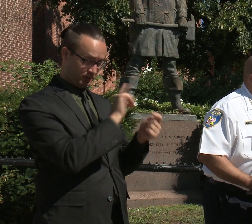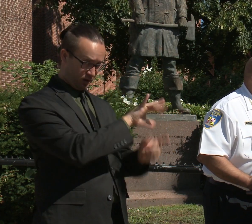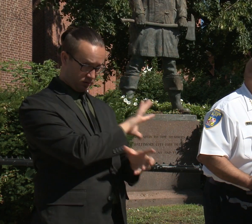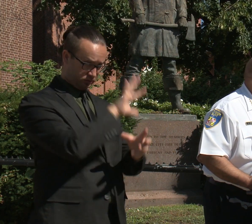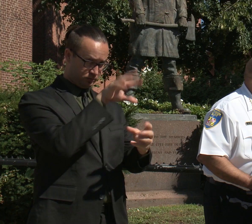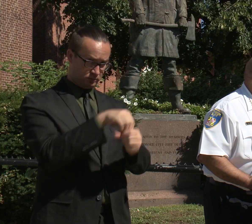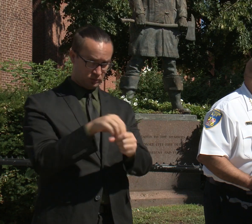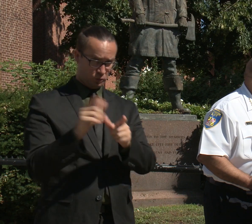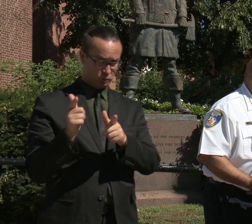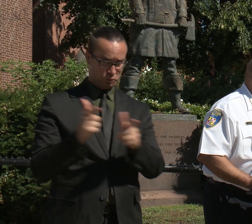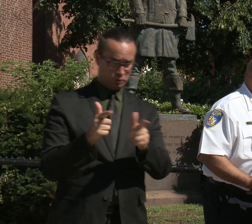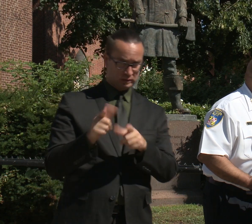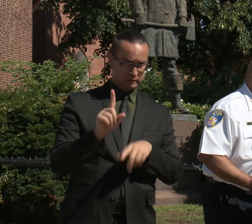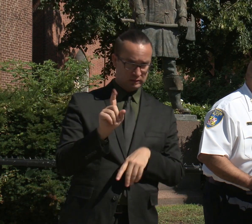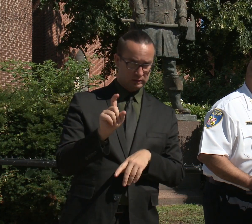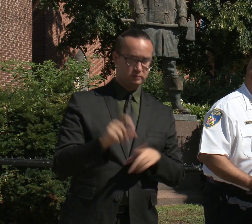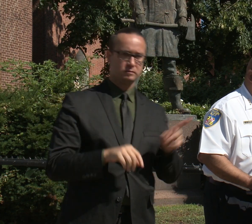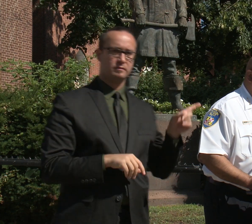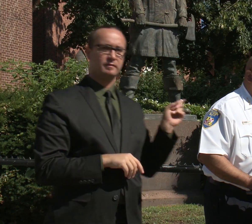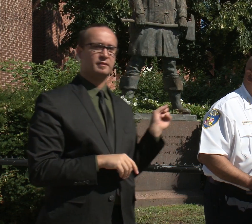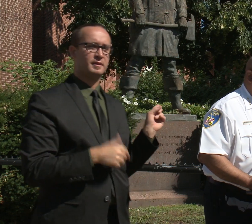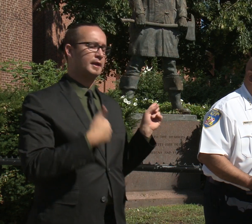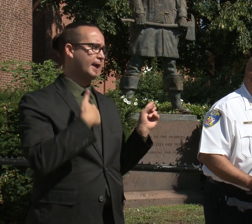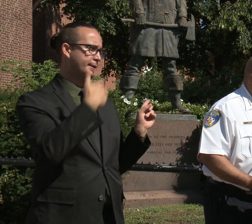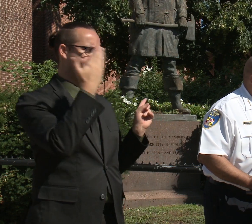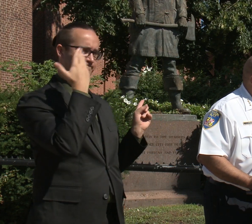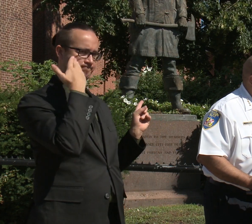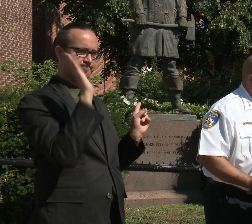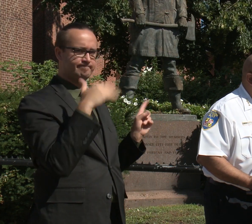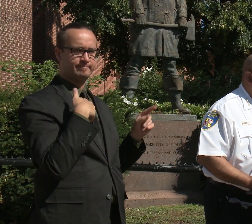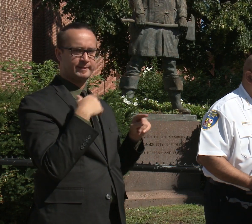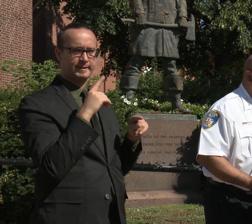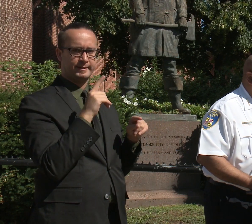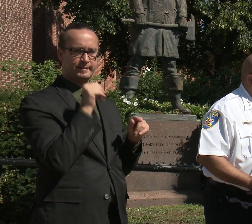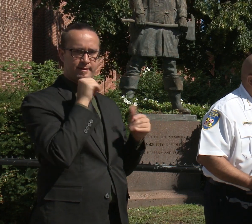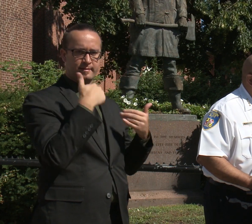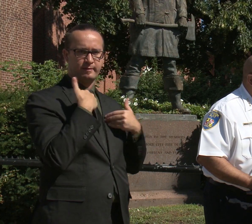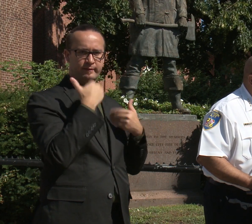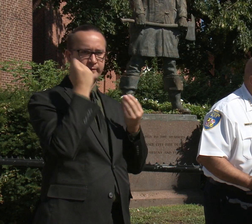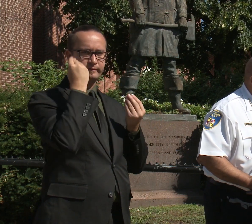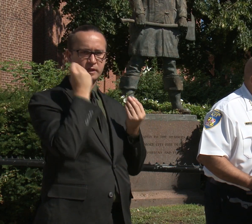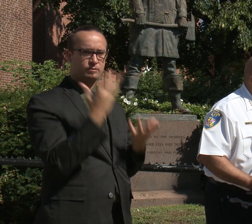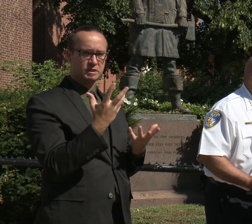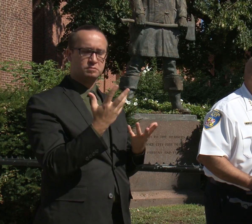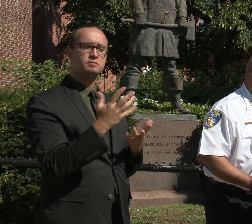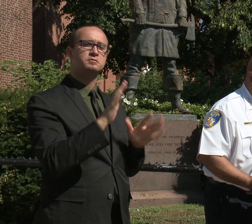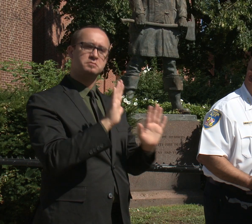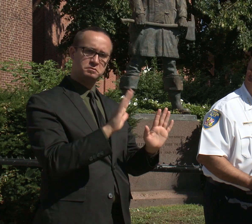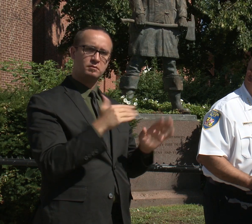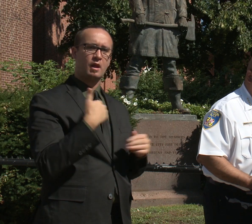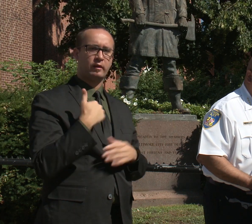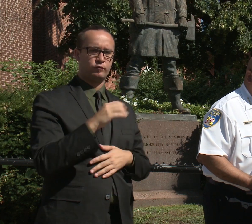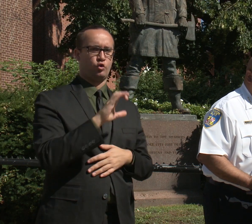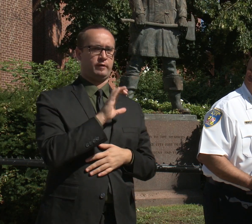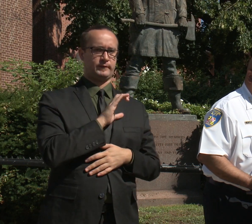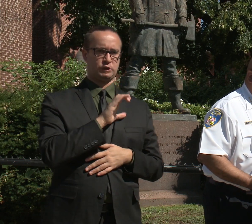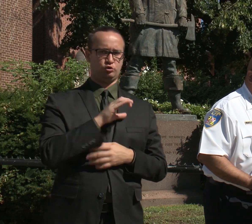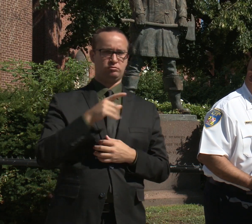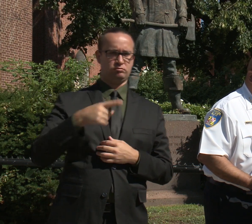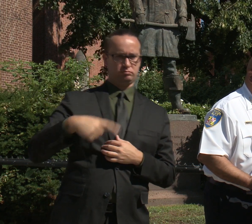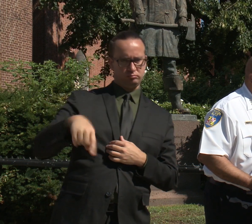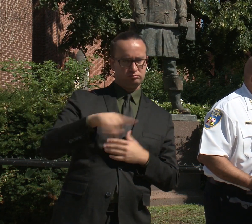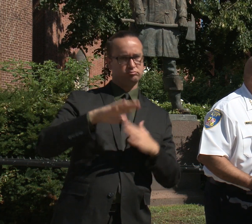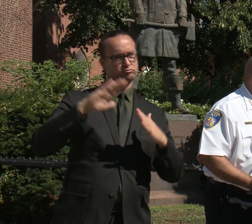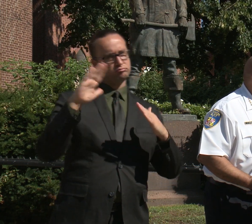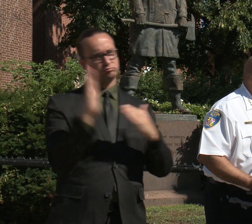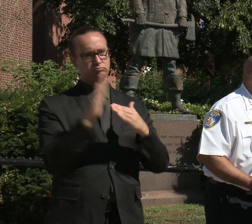event? I don't have that information handy at the very moment. We have officers who are trained in what's called the BEST training. That's an acronym, but we